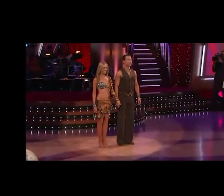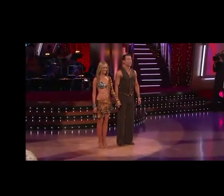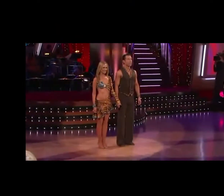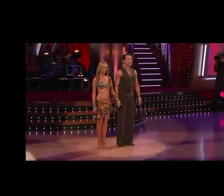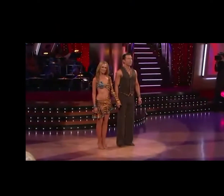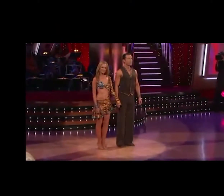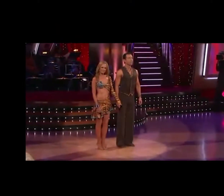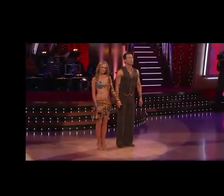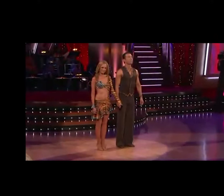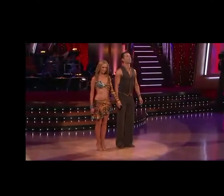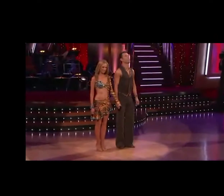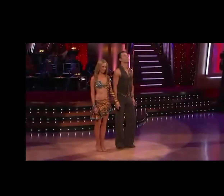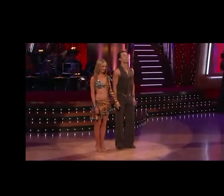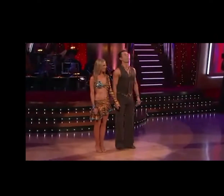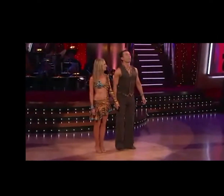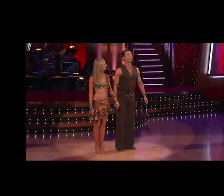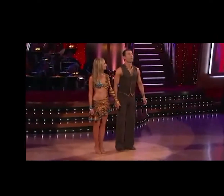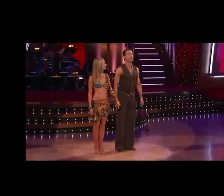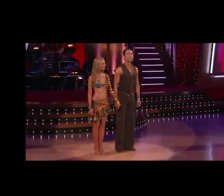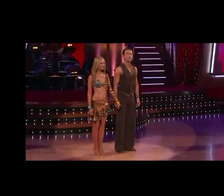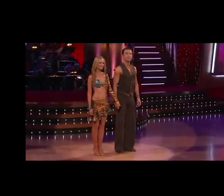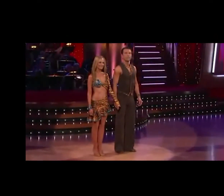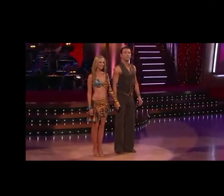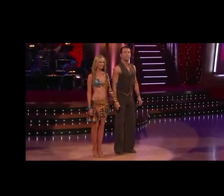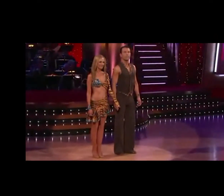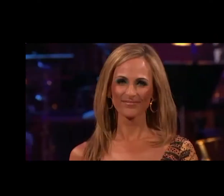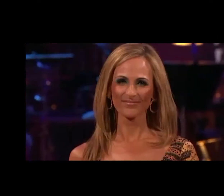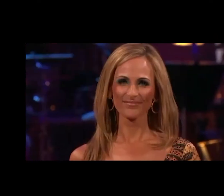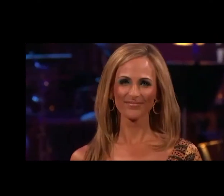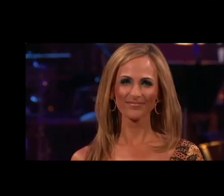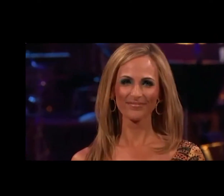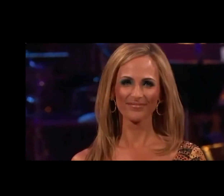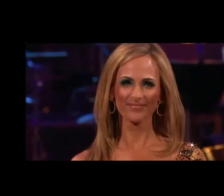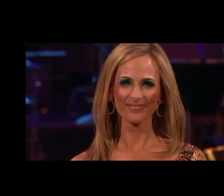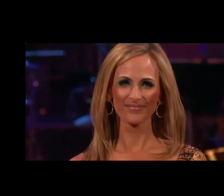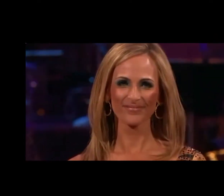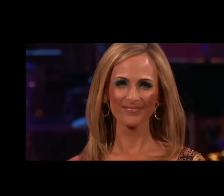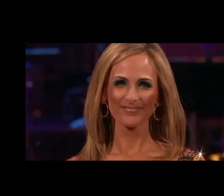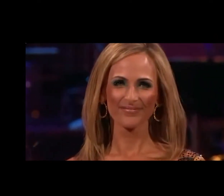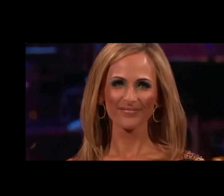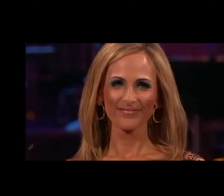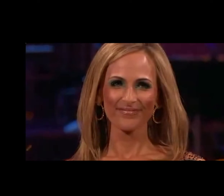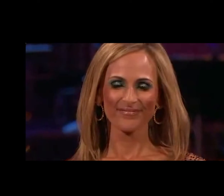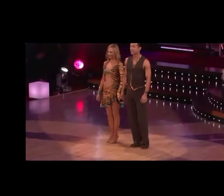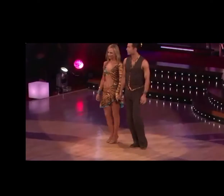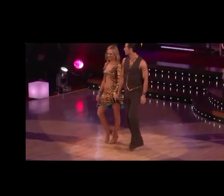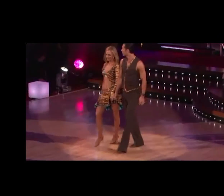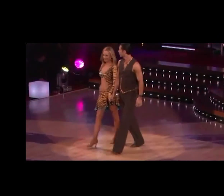Dancing the Mambo, Marlee Matlin and her partner Fabian Sanchez. I mean, I use my hearing aids. I mean, I'm profoundly deaf, but at the